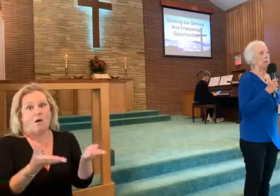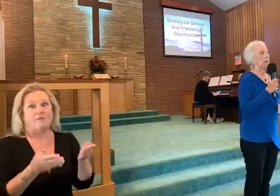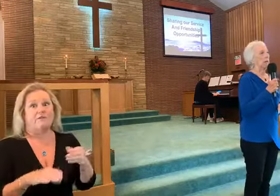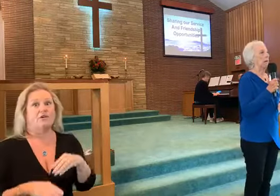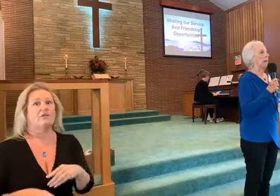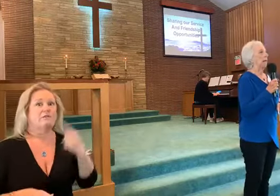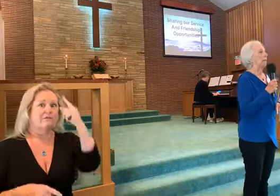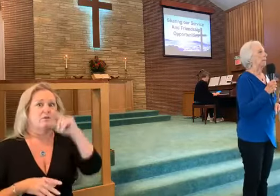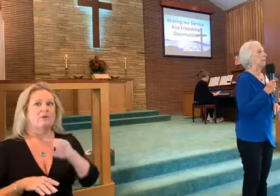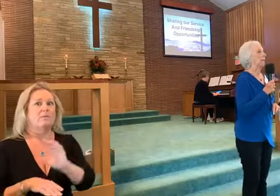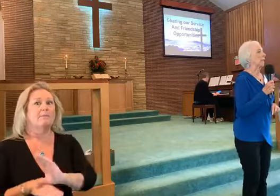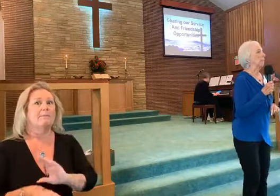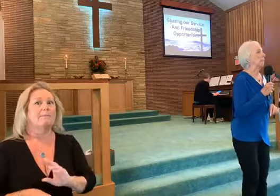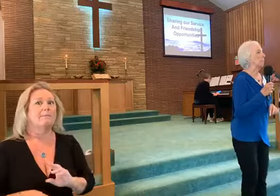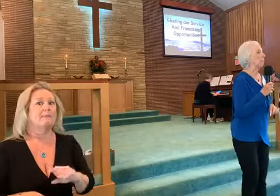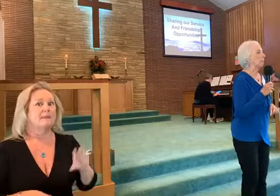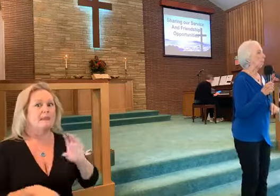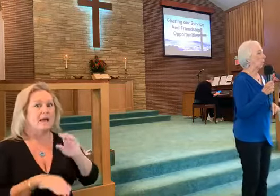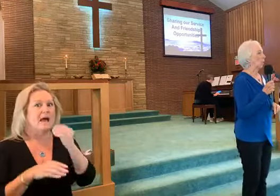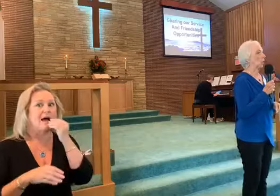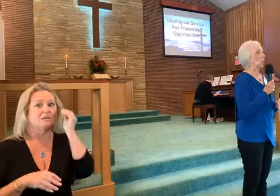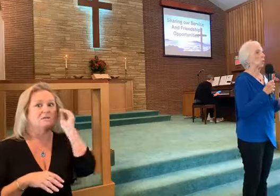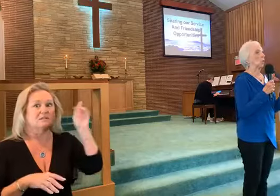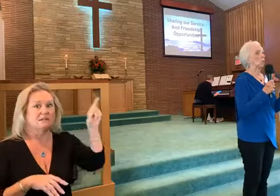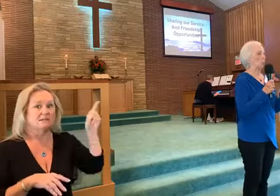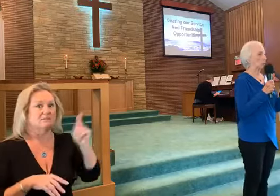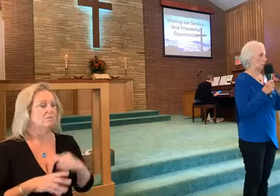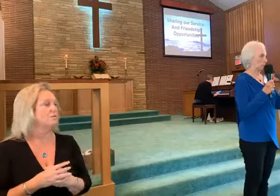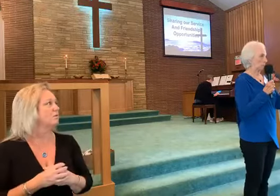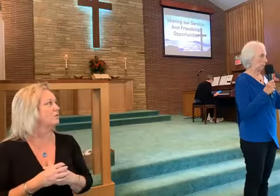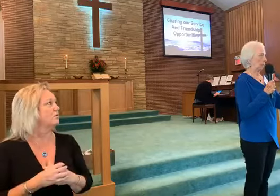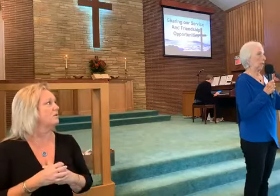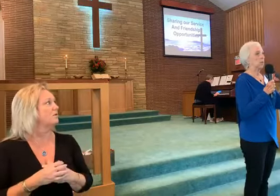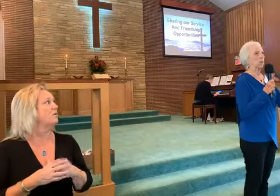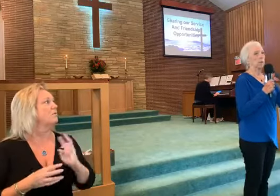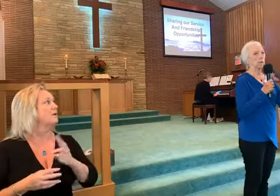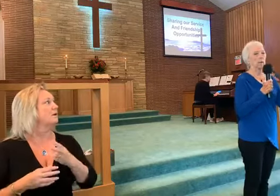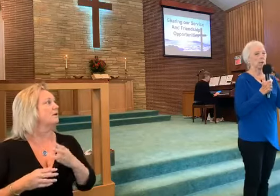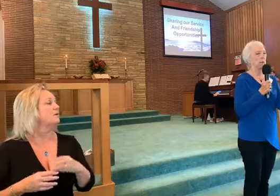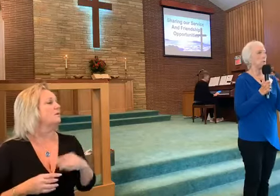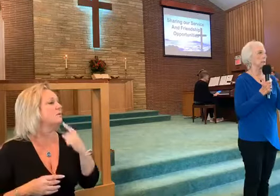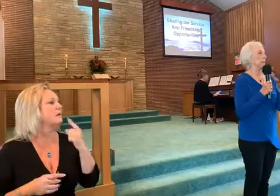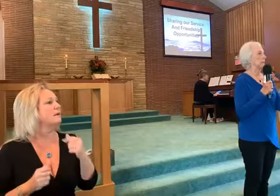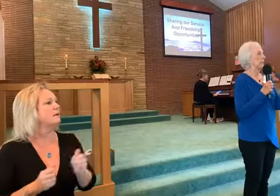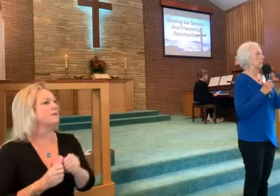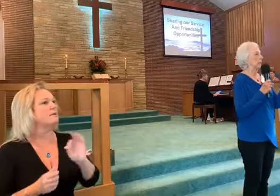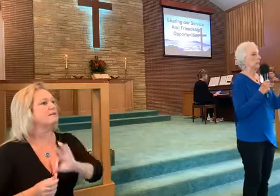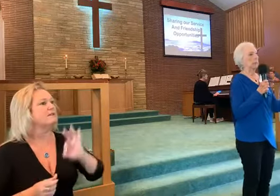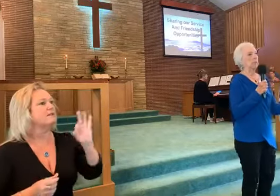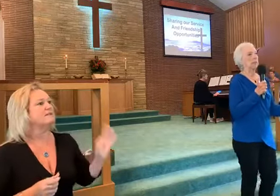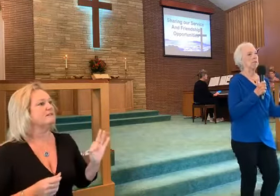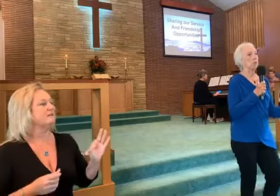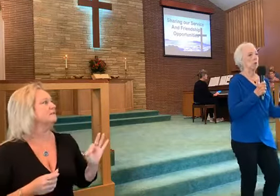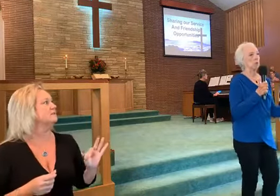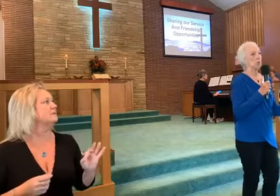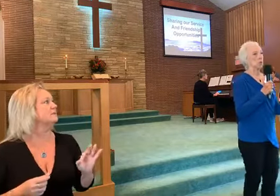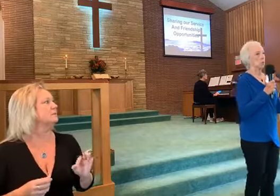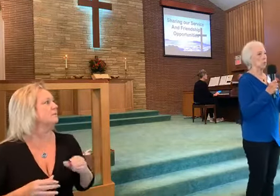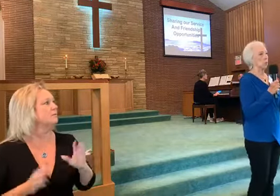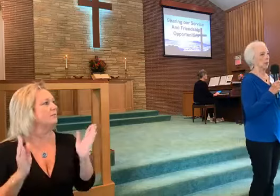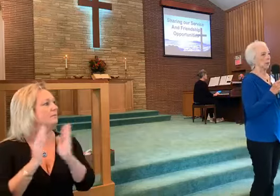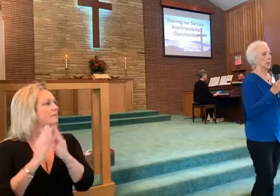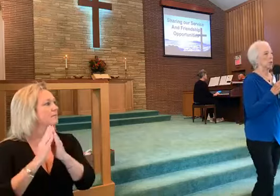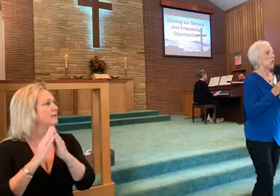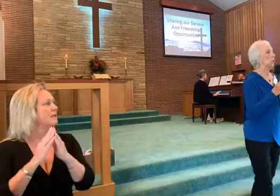hand, and we are, council and F&F will meet immediately after the service